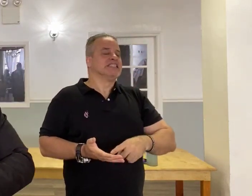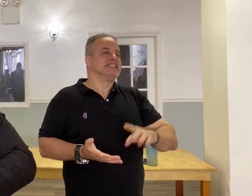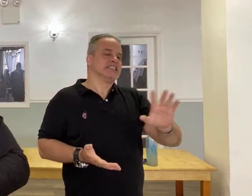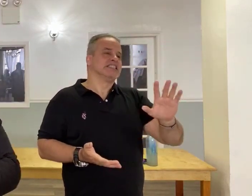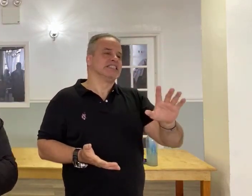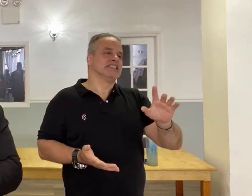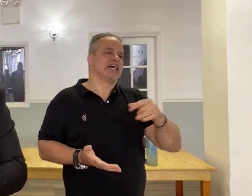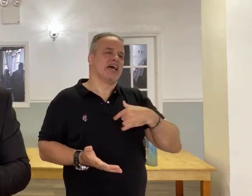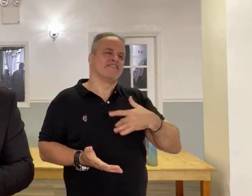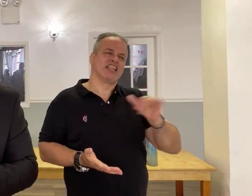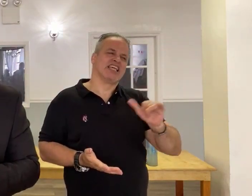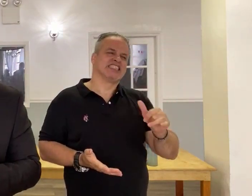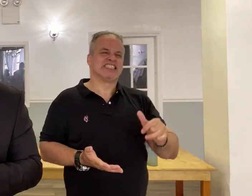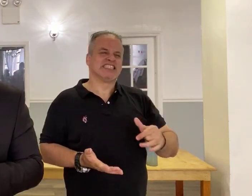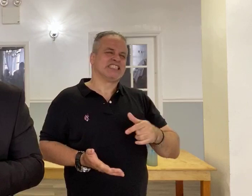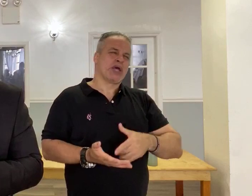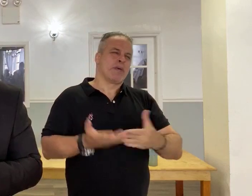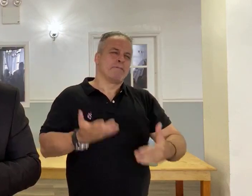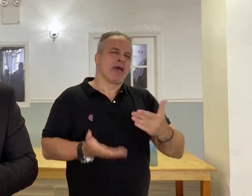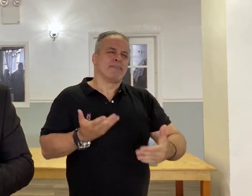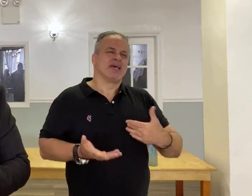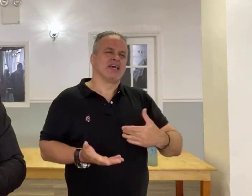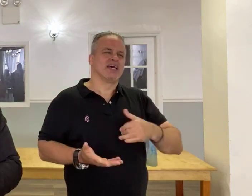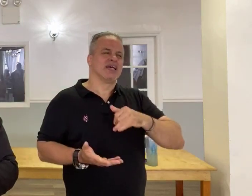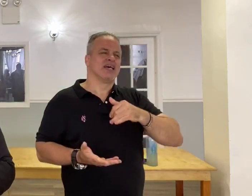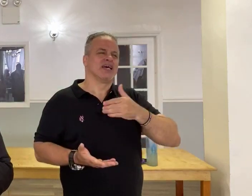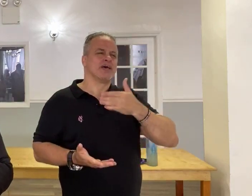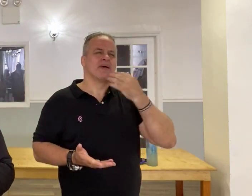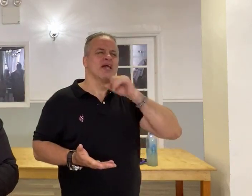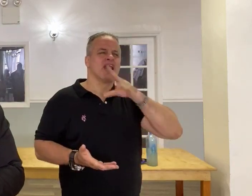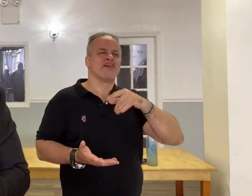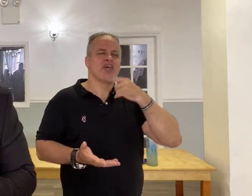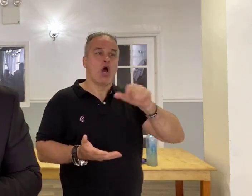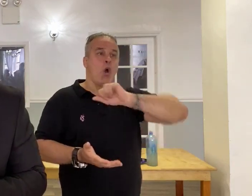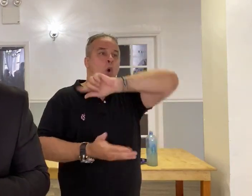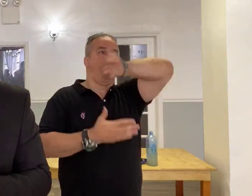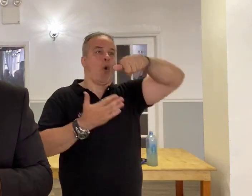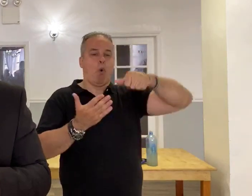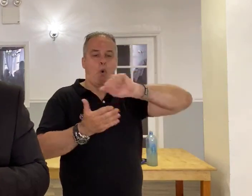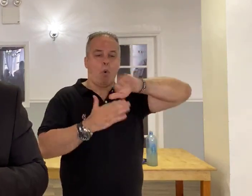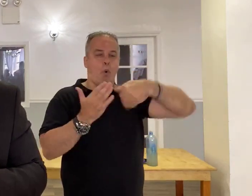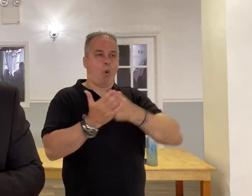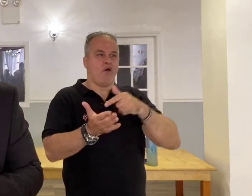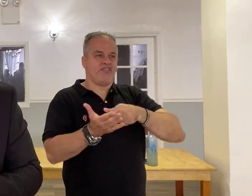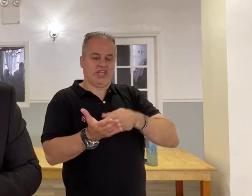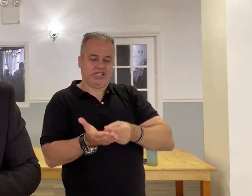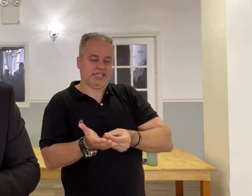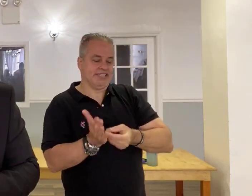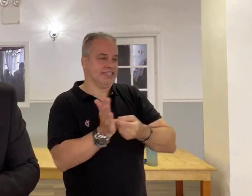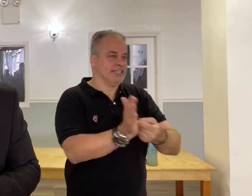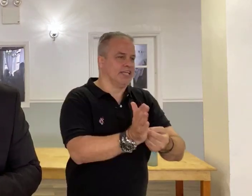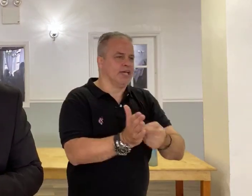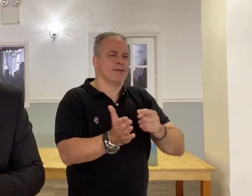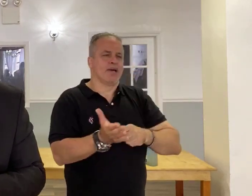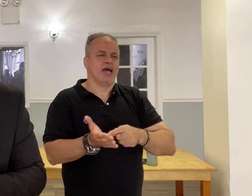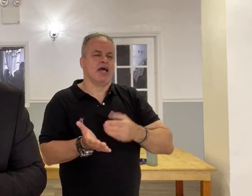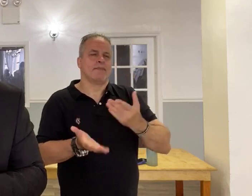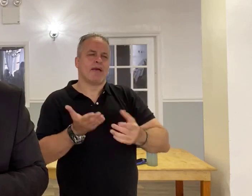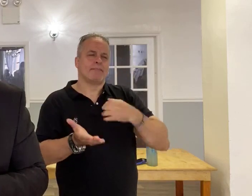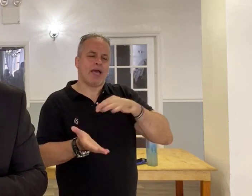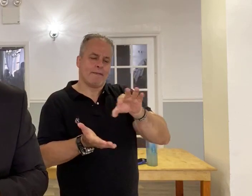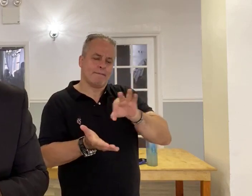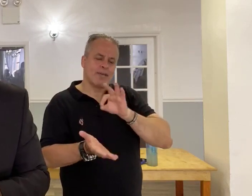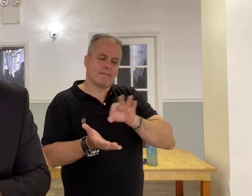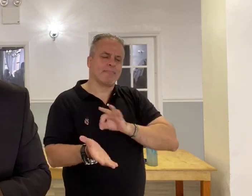you don't mind me say so. But this passage is so important, and we need to understand the